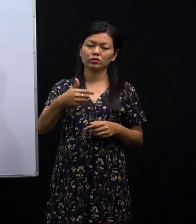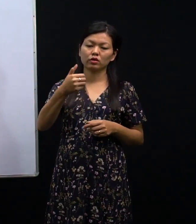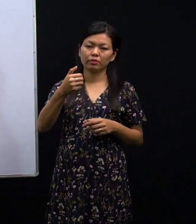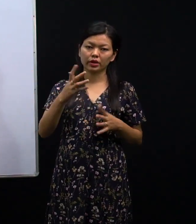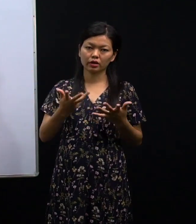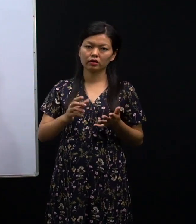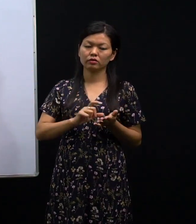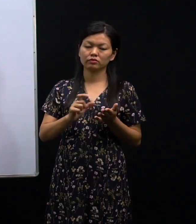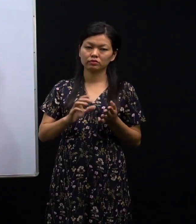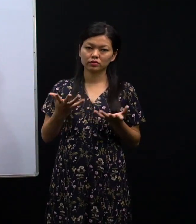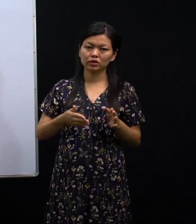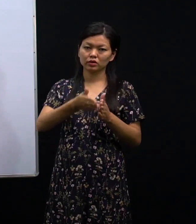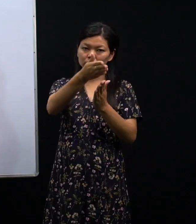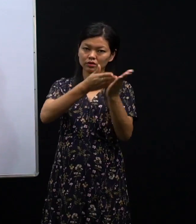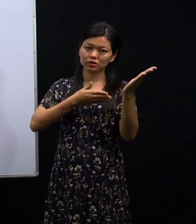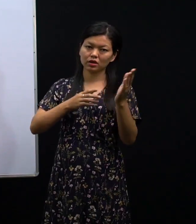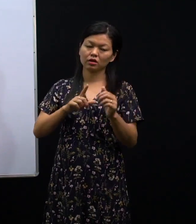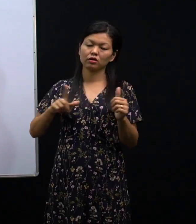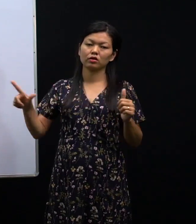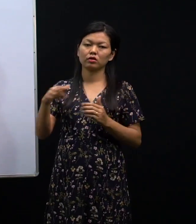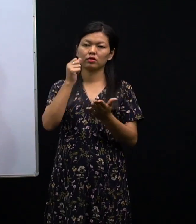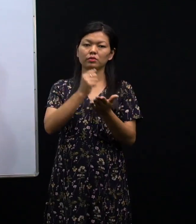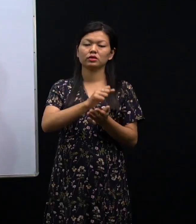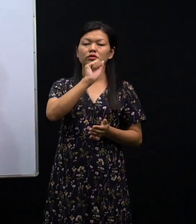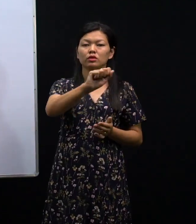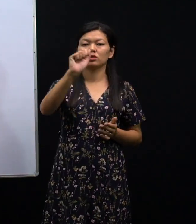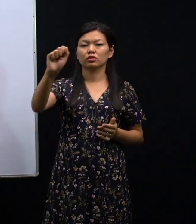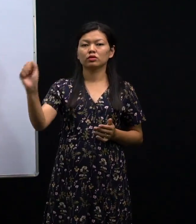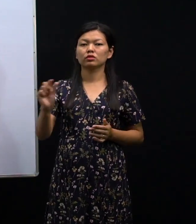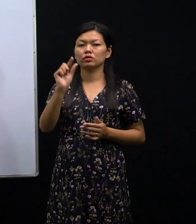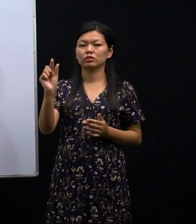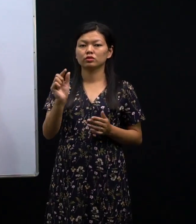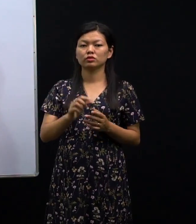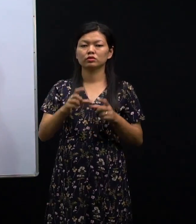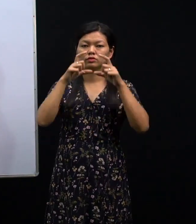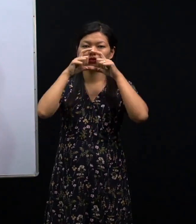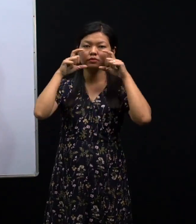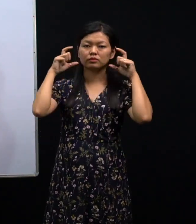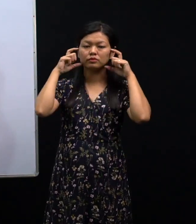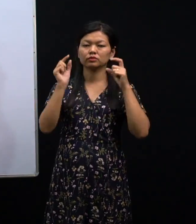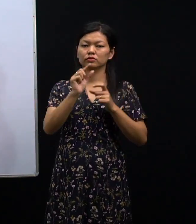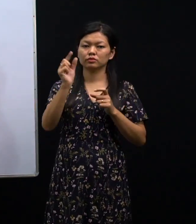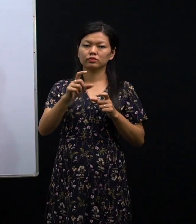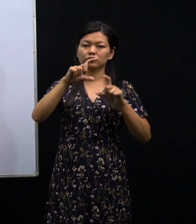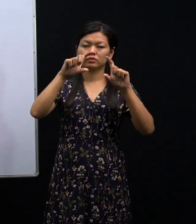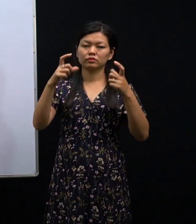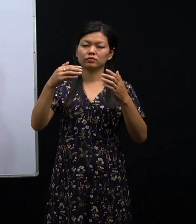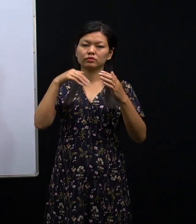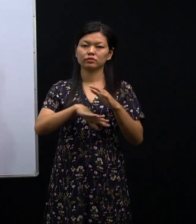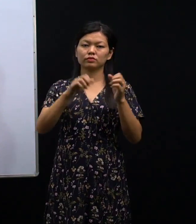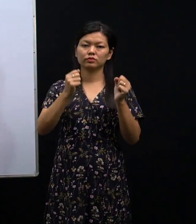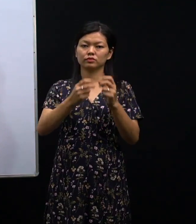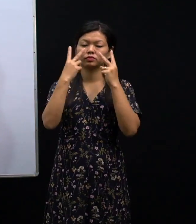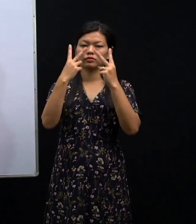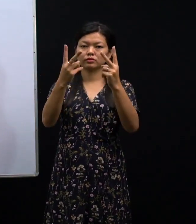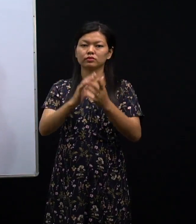your because of your own safety. Use masks and attend the class. You can get this class